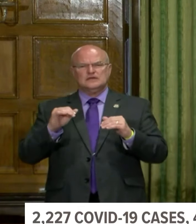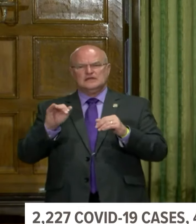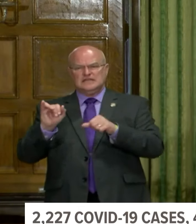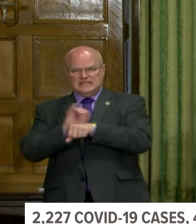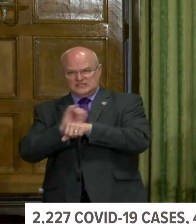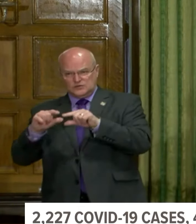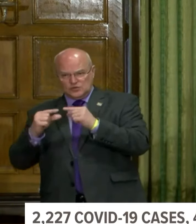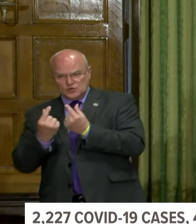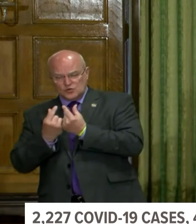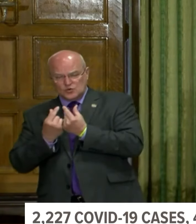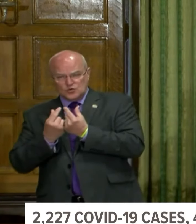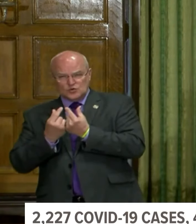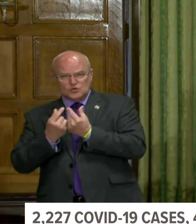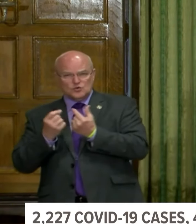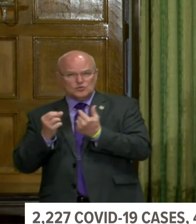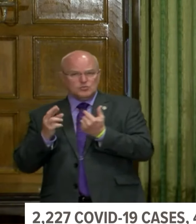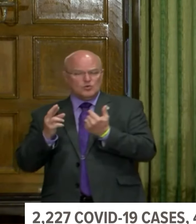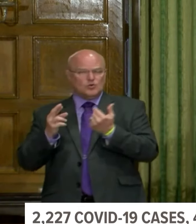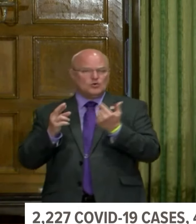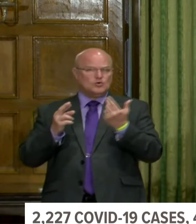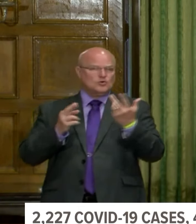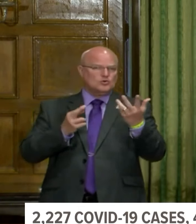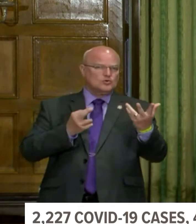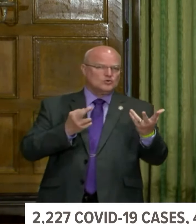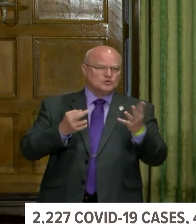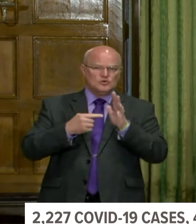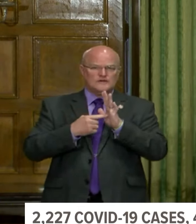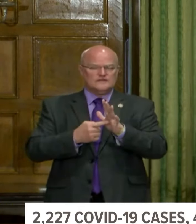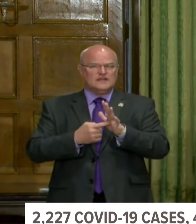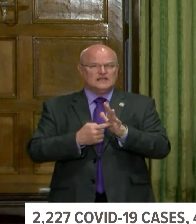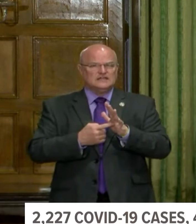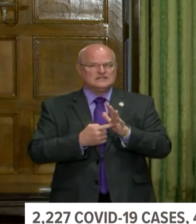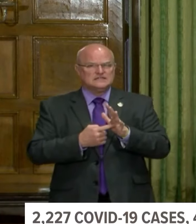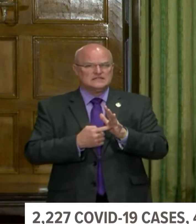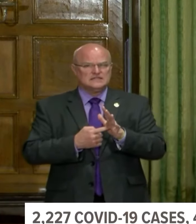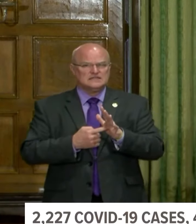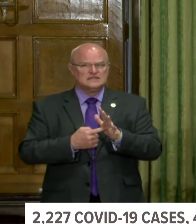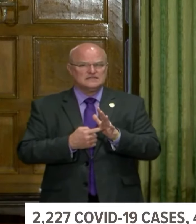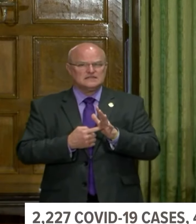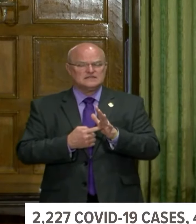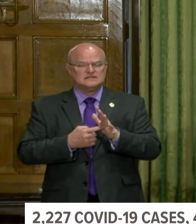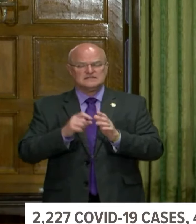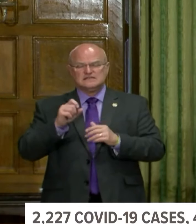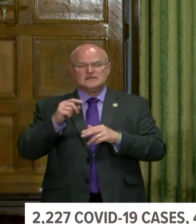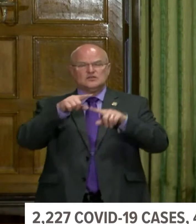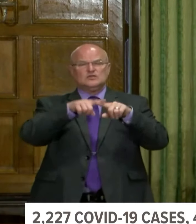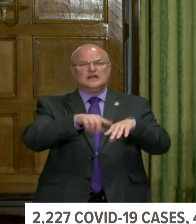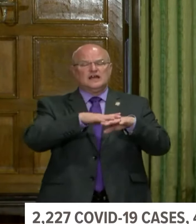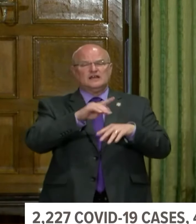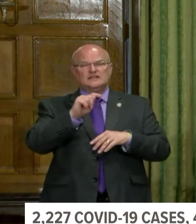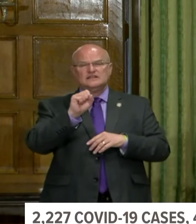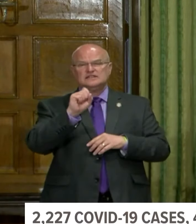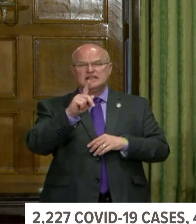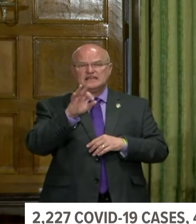industry group? Is it a reflection of who ended up on the task force?